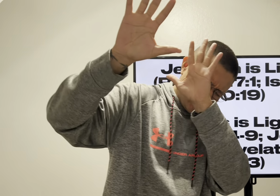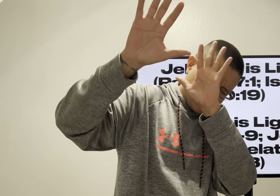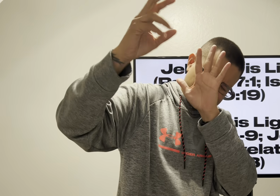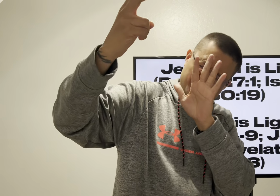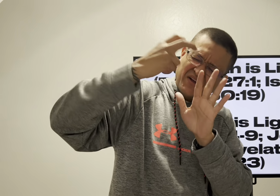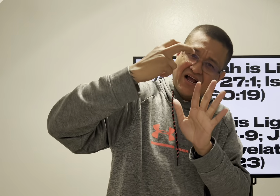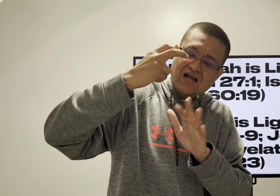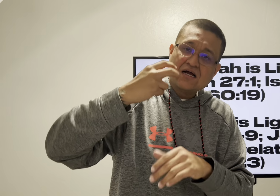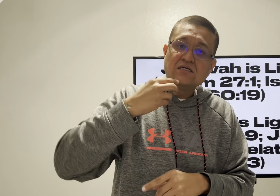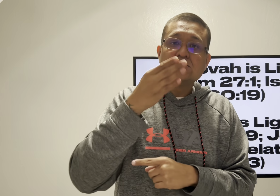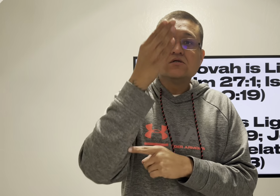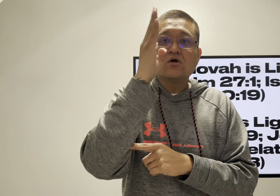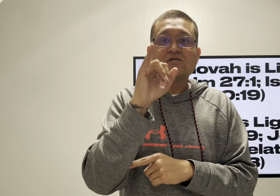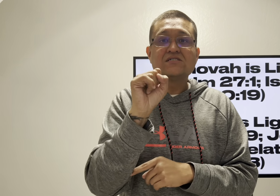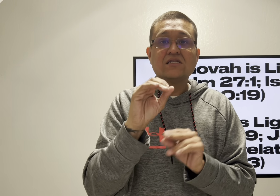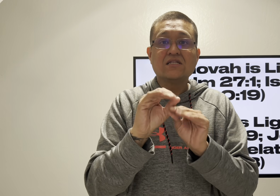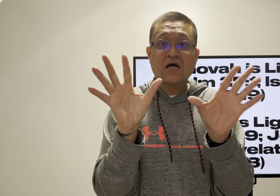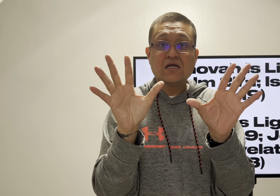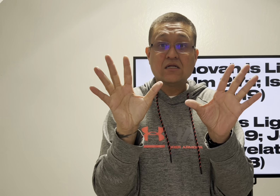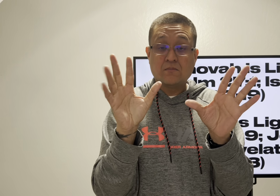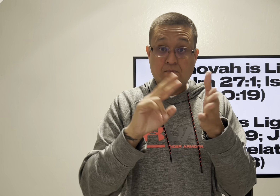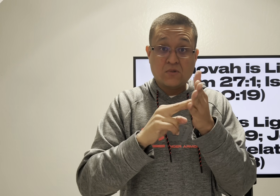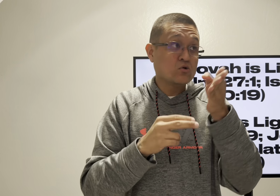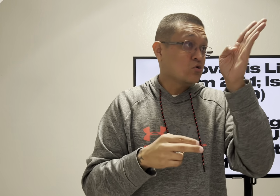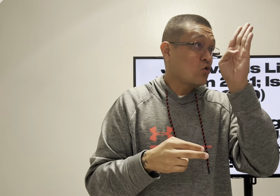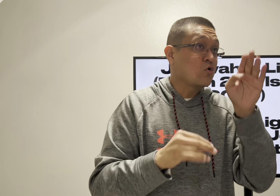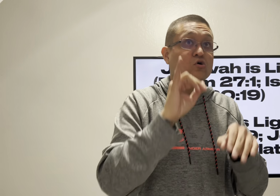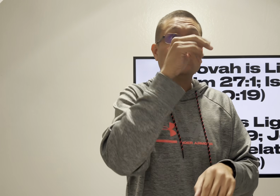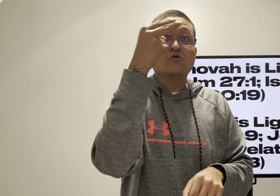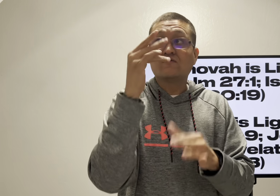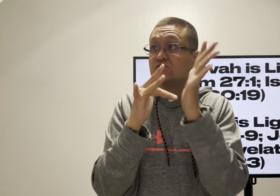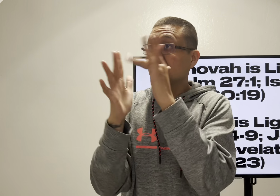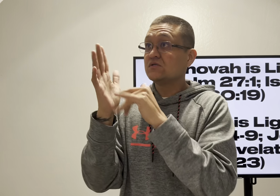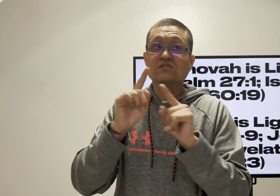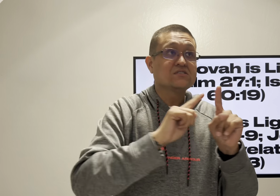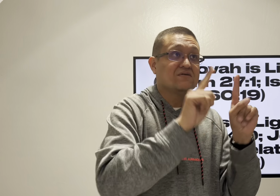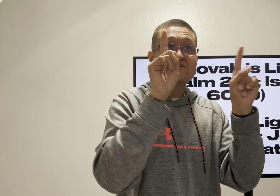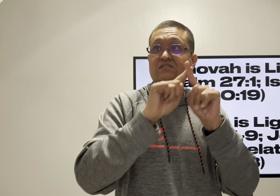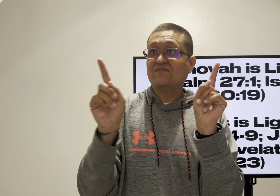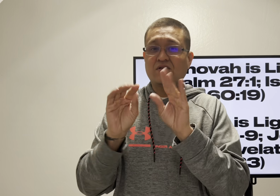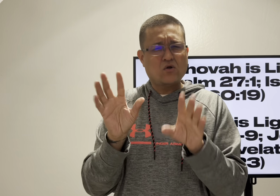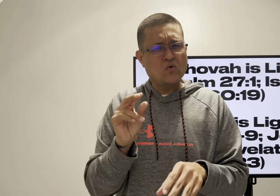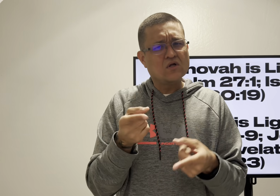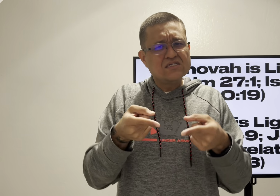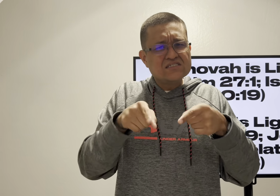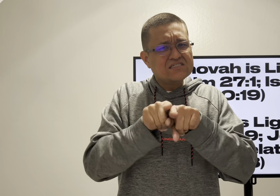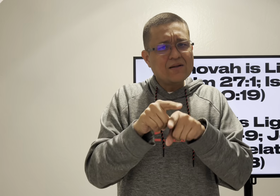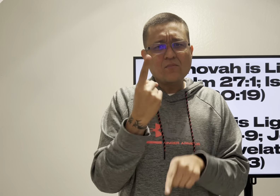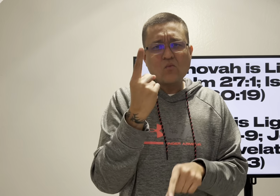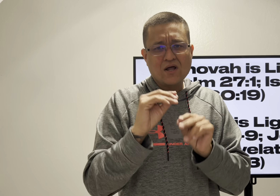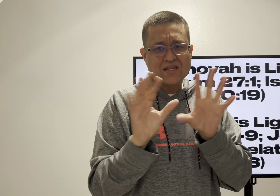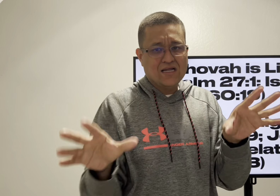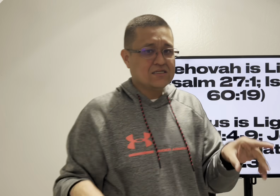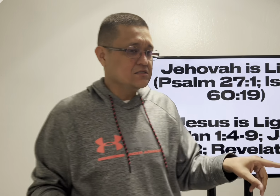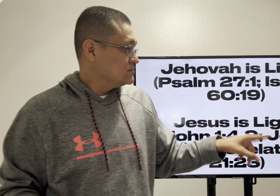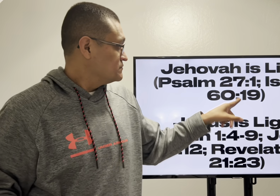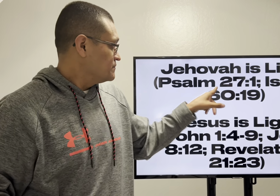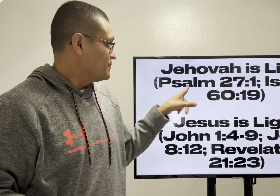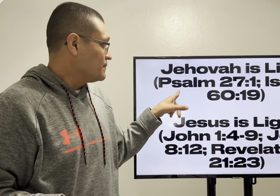Remember Paul being blinded on Damascus Road. Because God is light. God, Jehovah, Jesus, they're not separate. They're the same